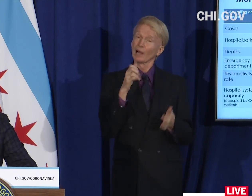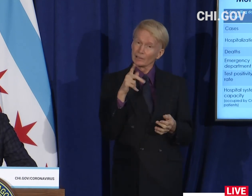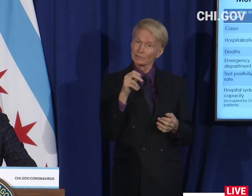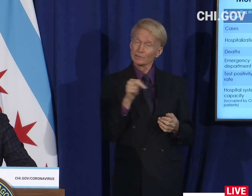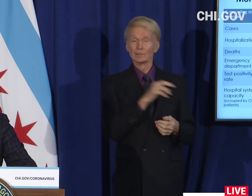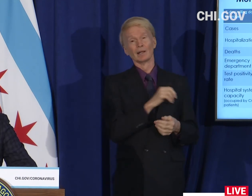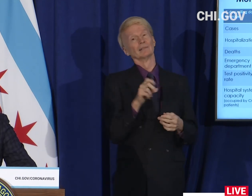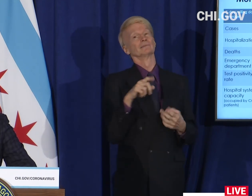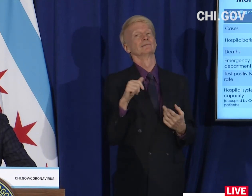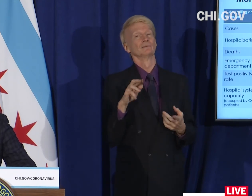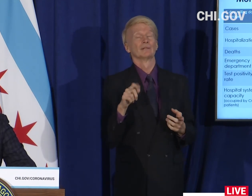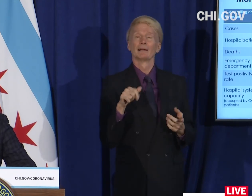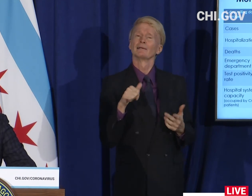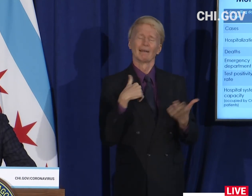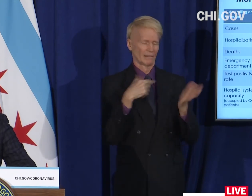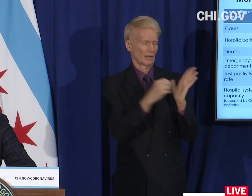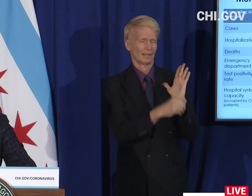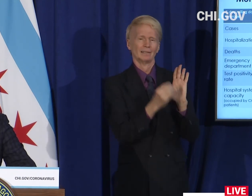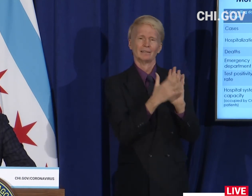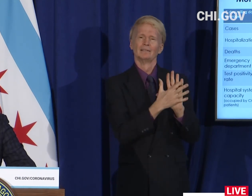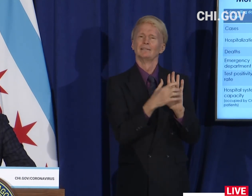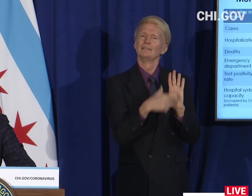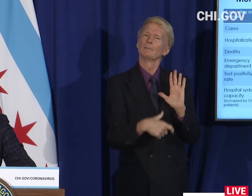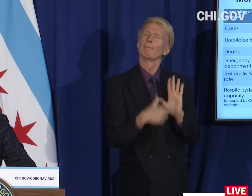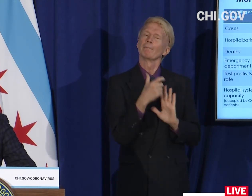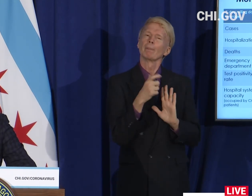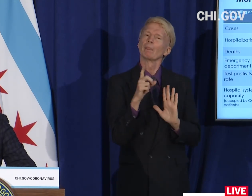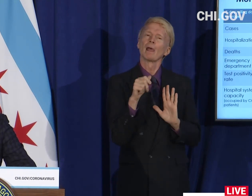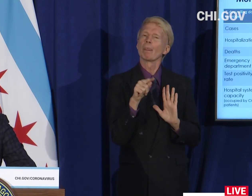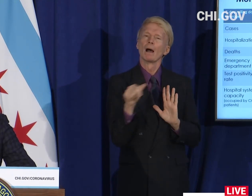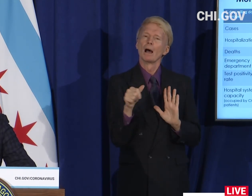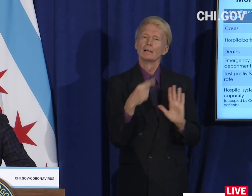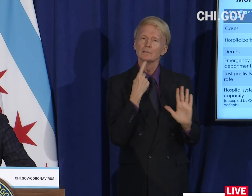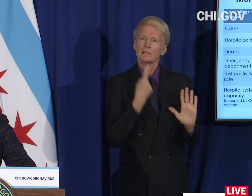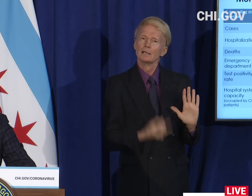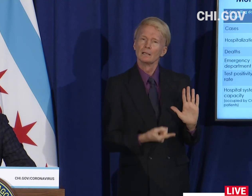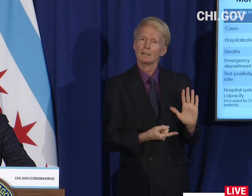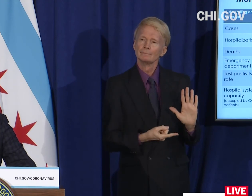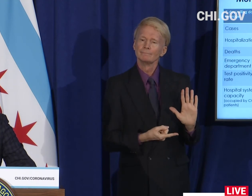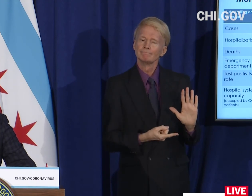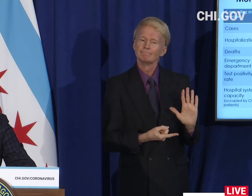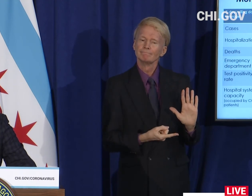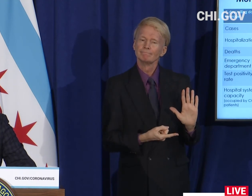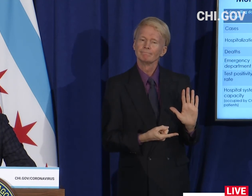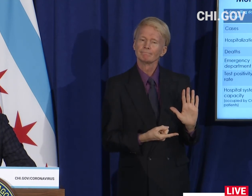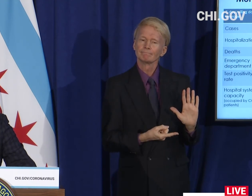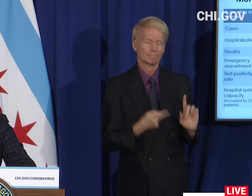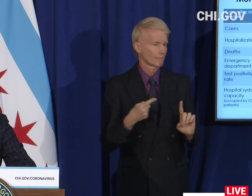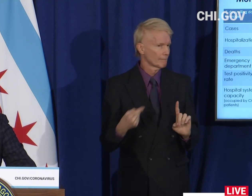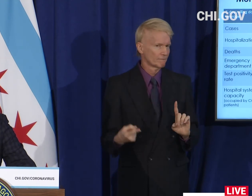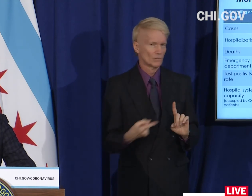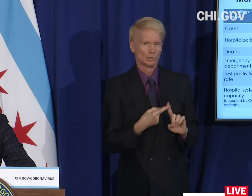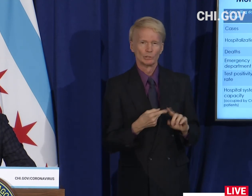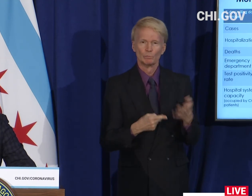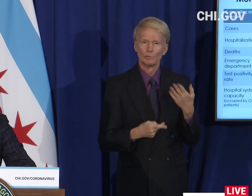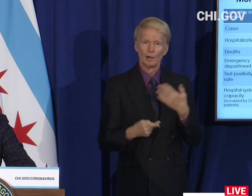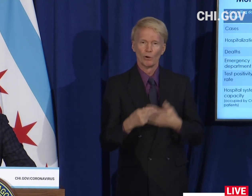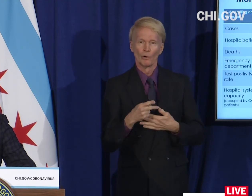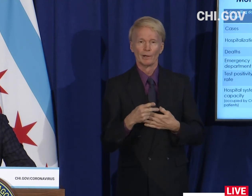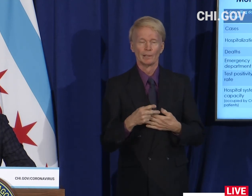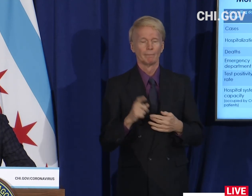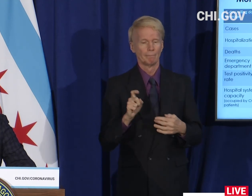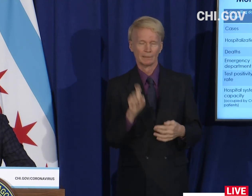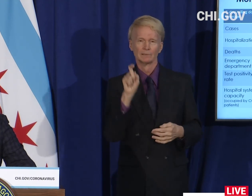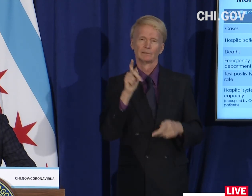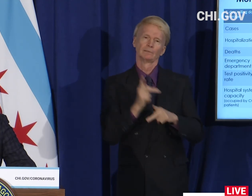But obviously, whatever we do is going to be due with our first important priority, which is keeping our young